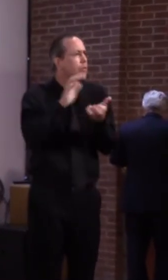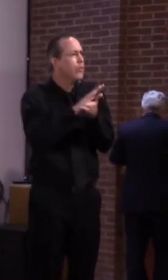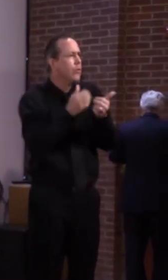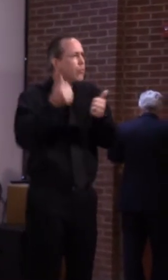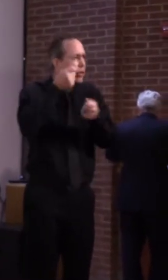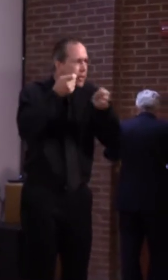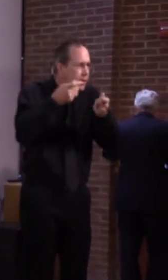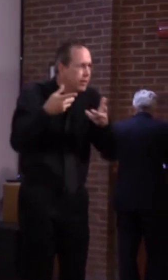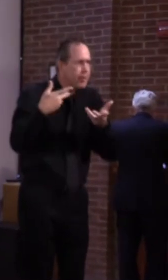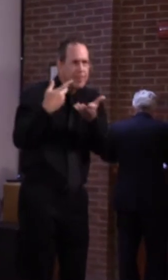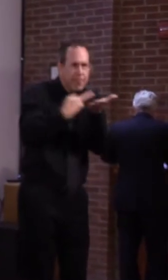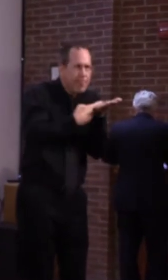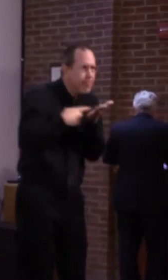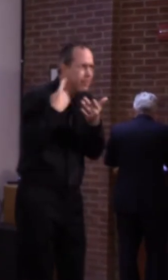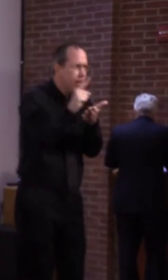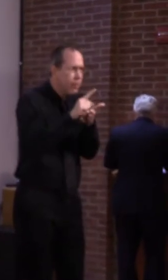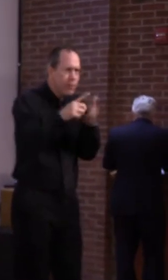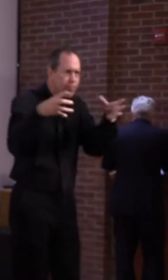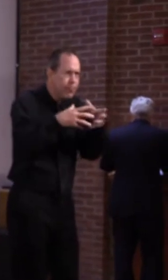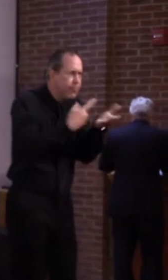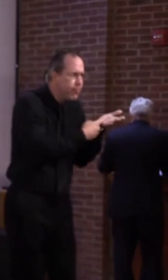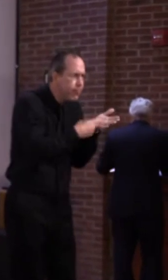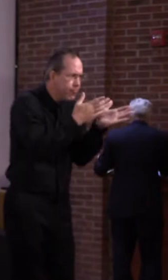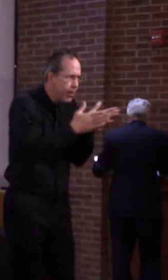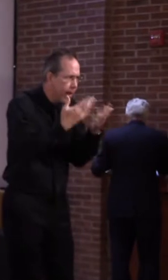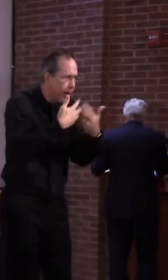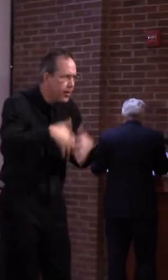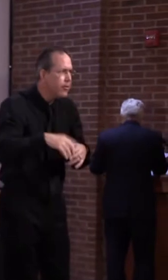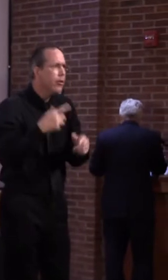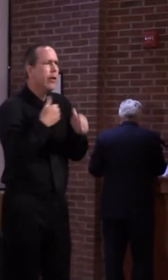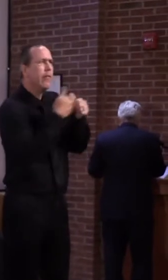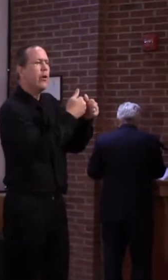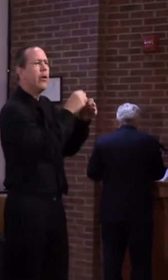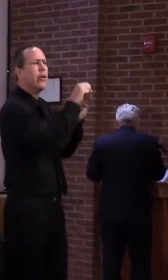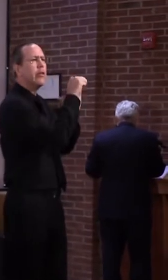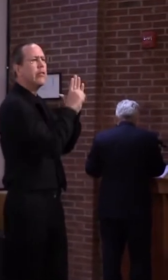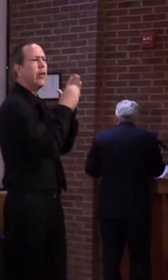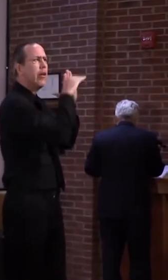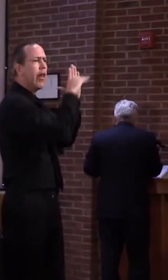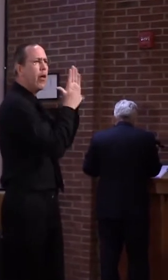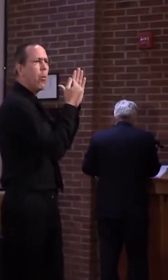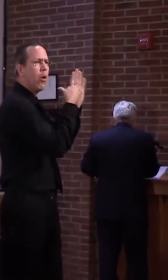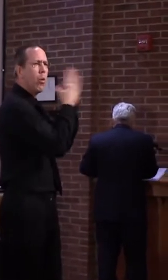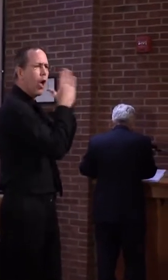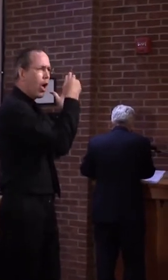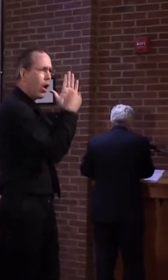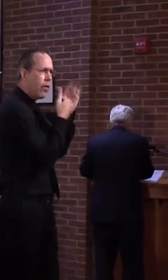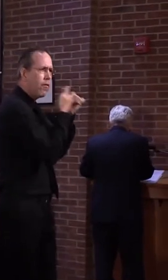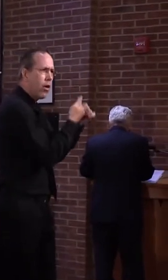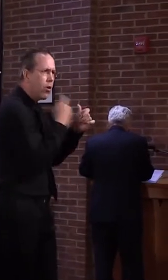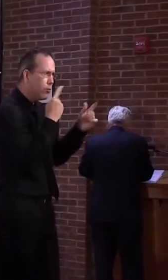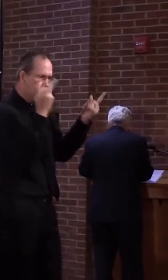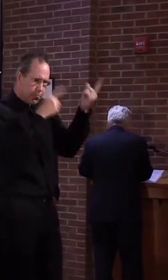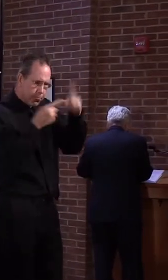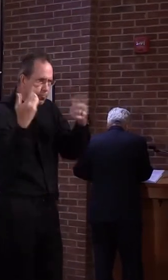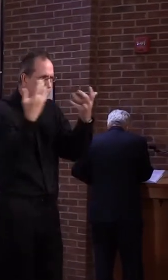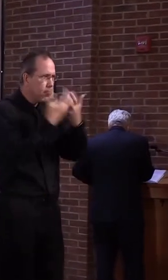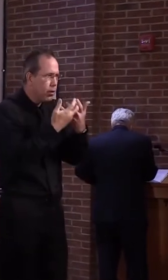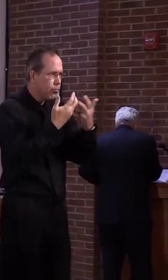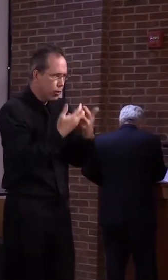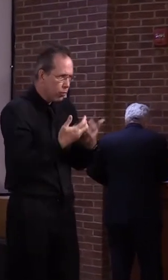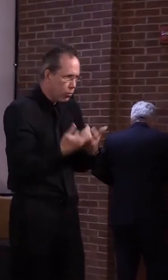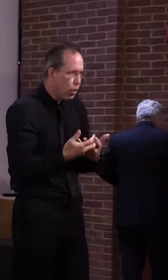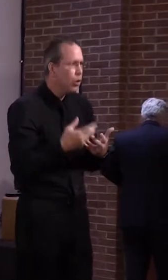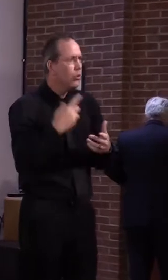guidance, which outlines requirements and provides protocols from the Department of Health and the Agency of Education, with a lot of input